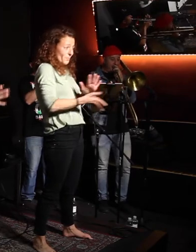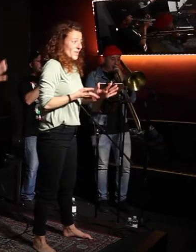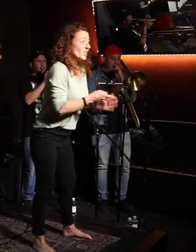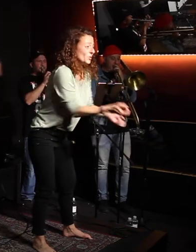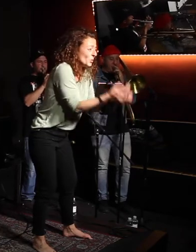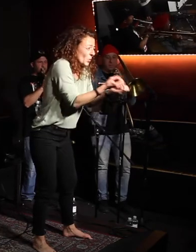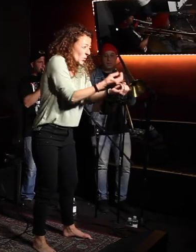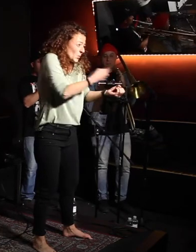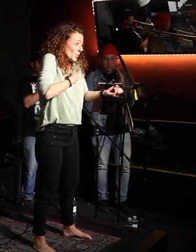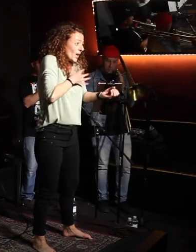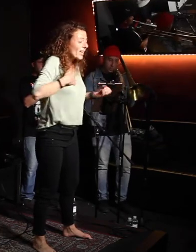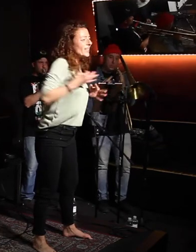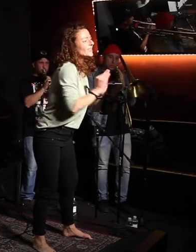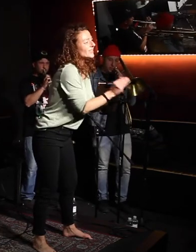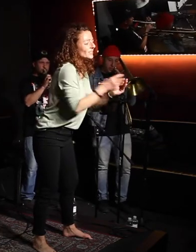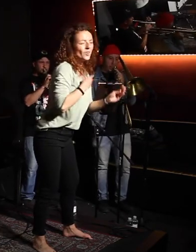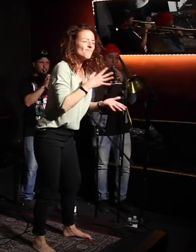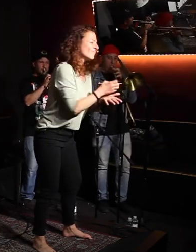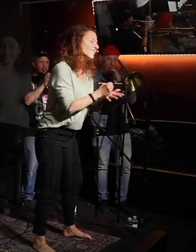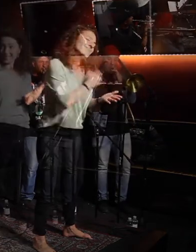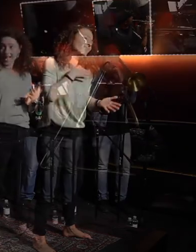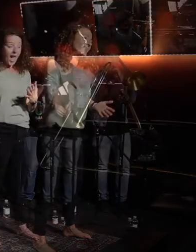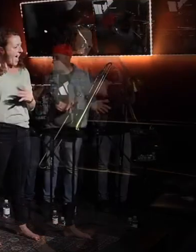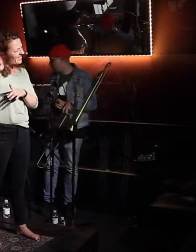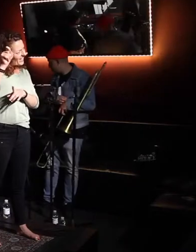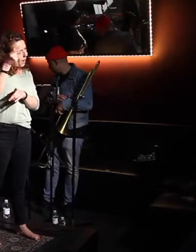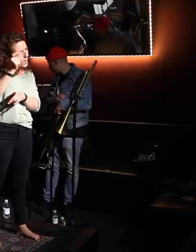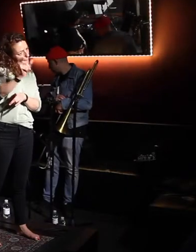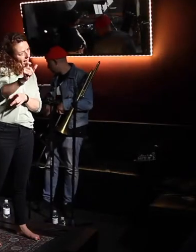told me what to do Cause I'd do anything for you